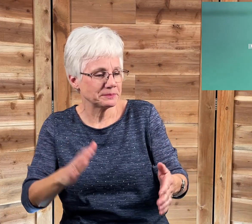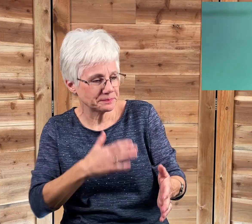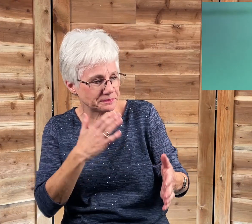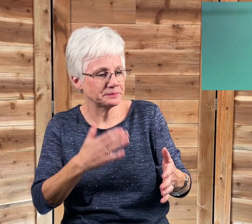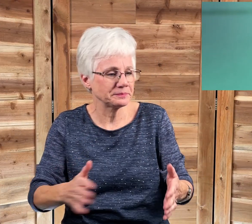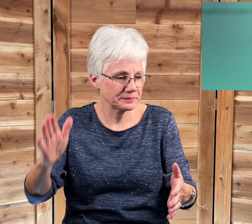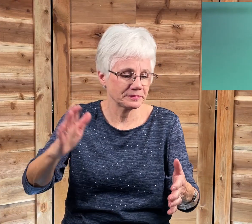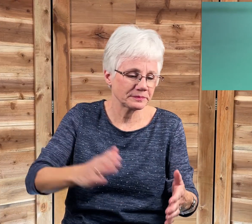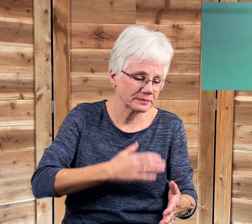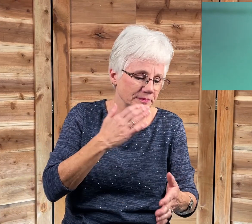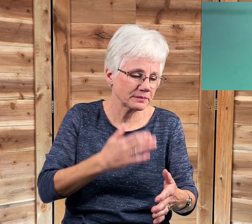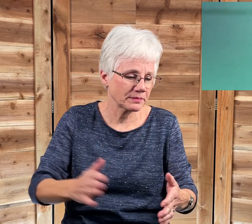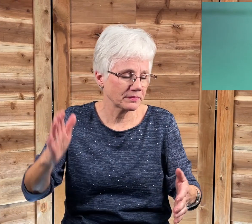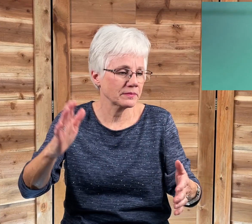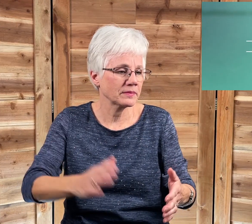sea.